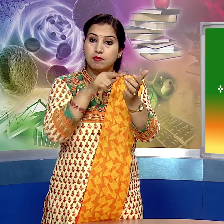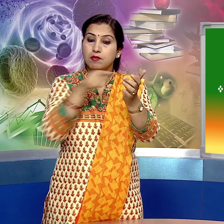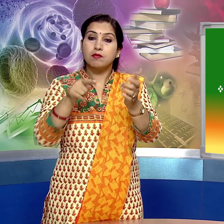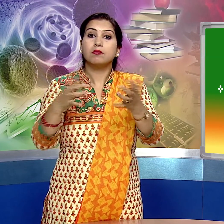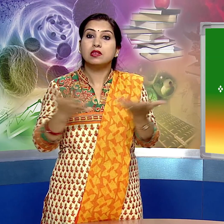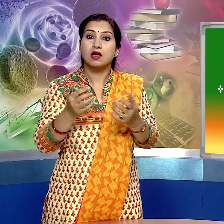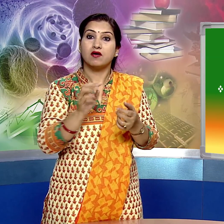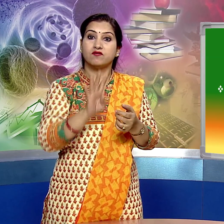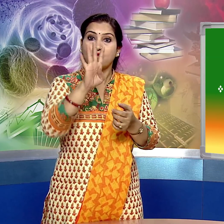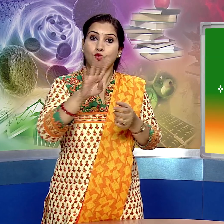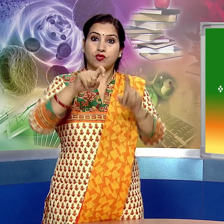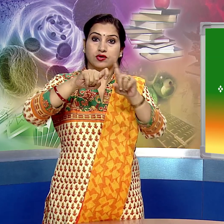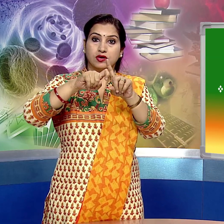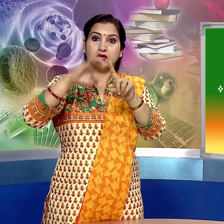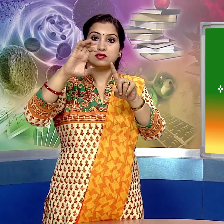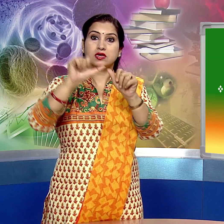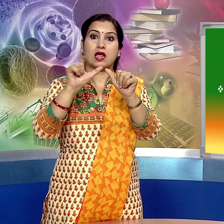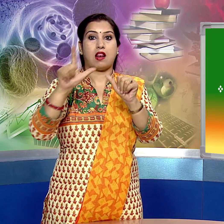kcal kilocalorie per gram.